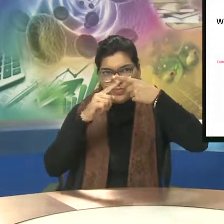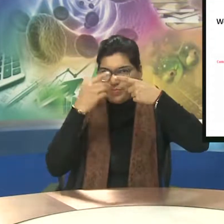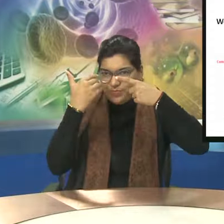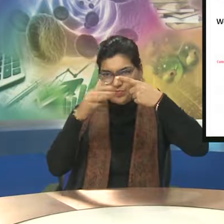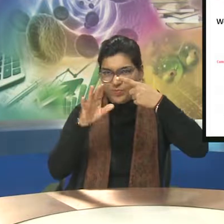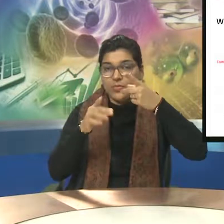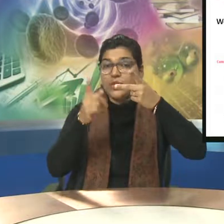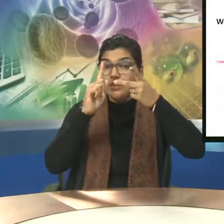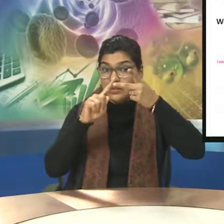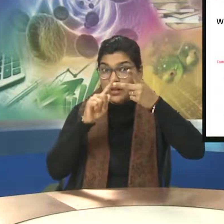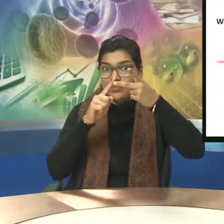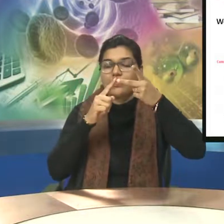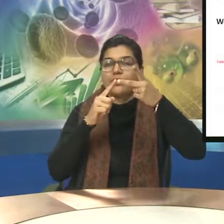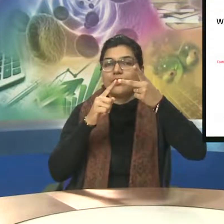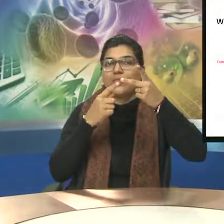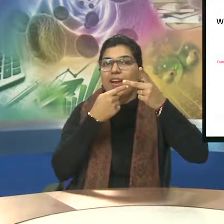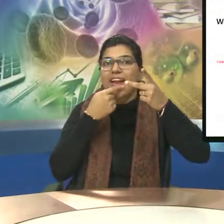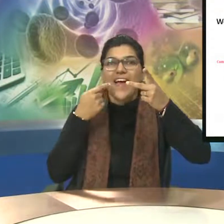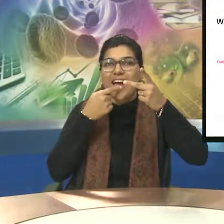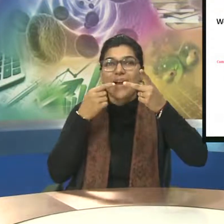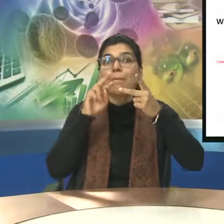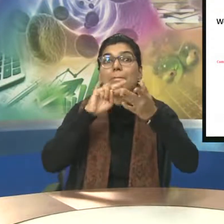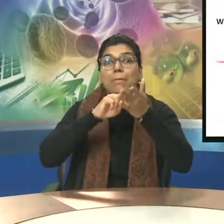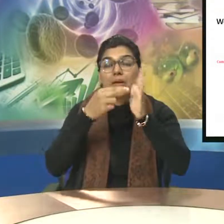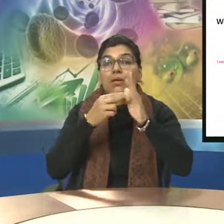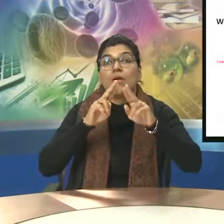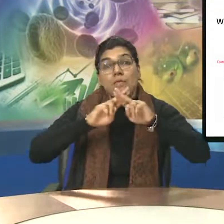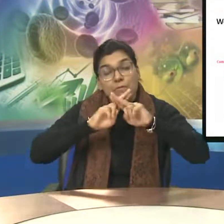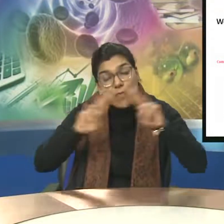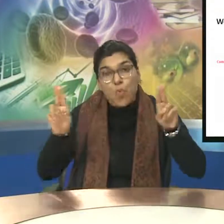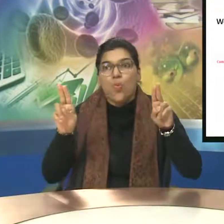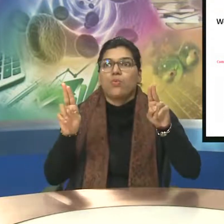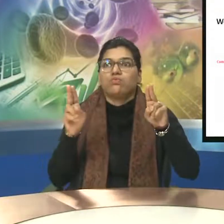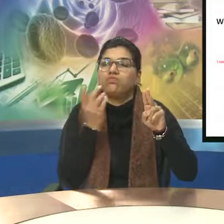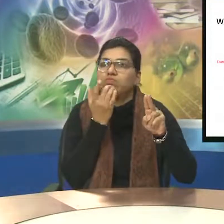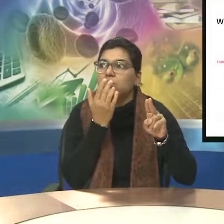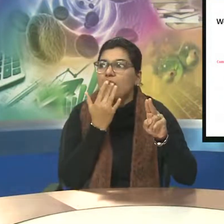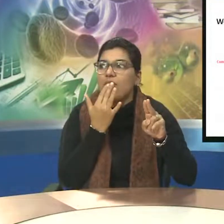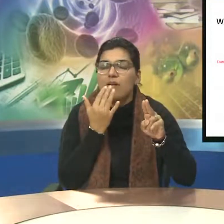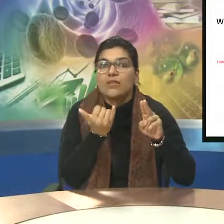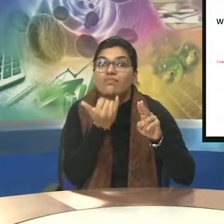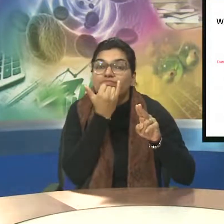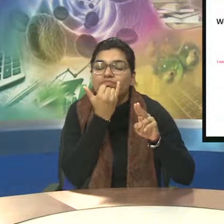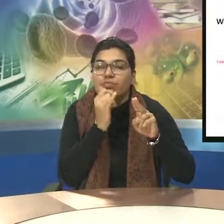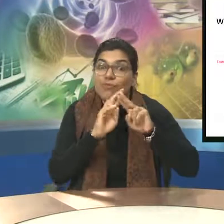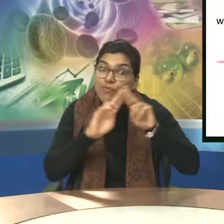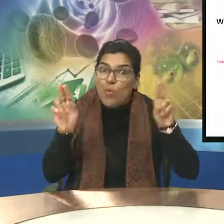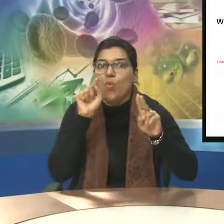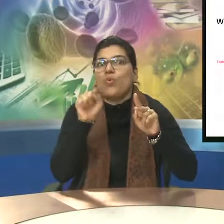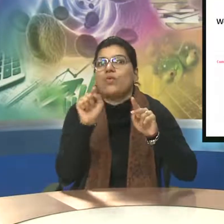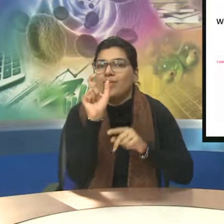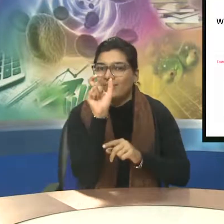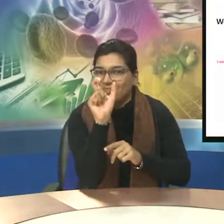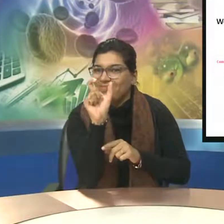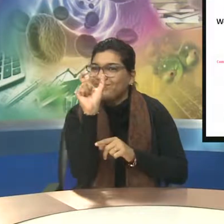I have explained the first part. Let's move to the second part. That is red wavy